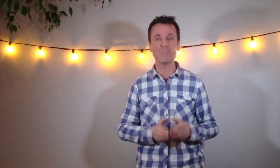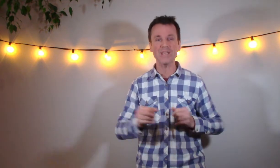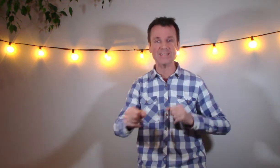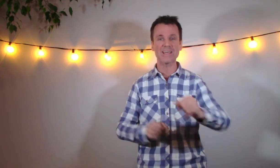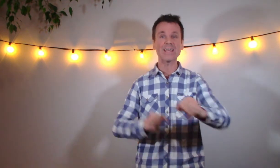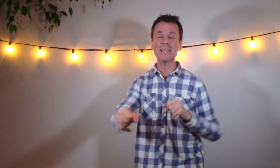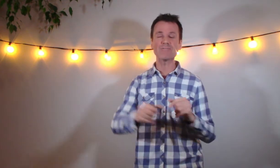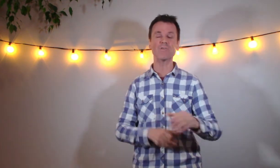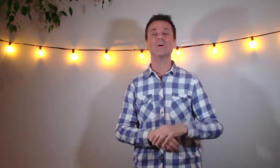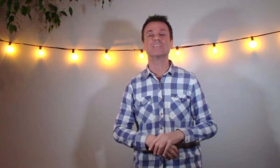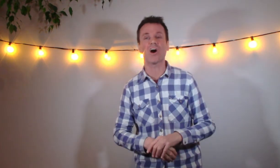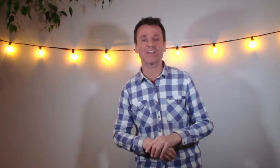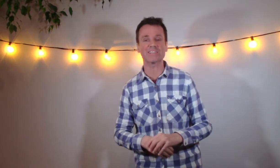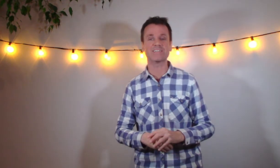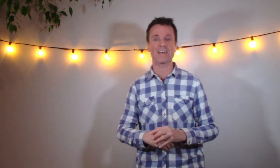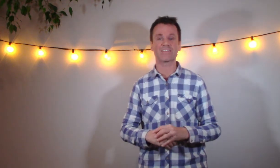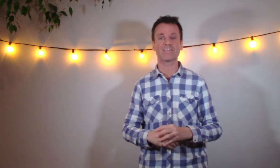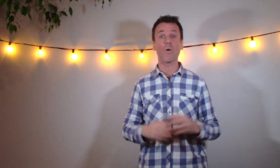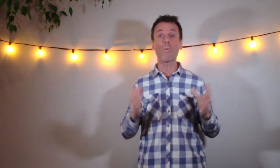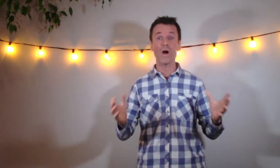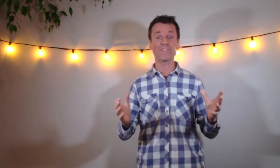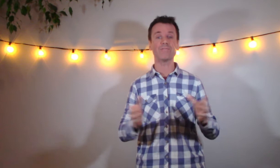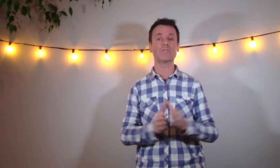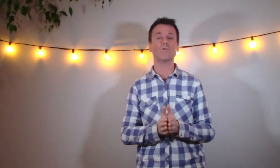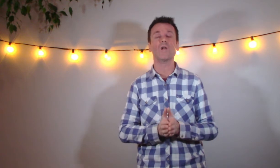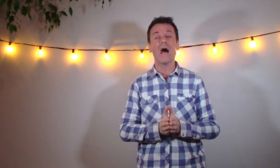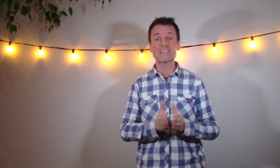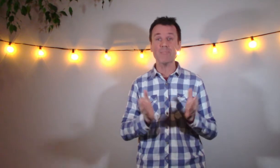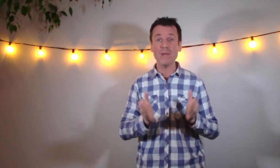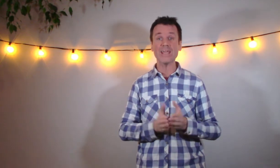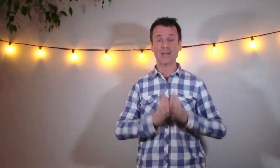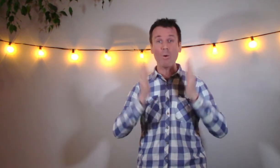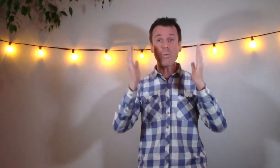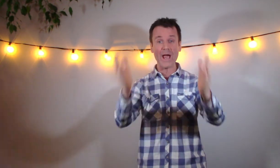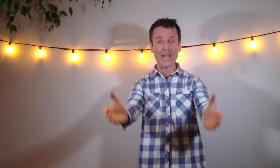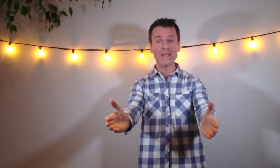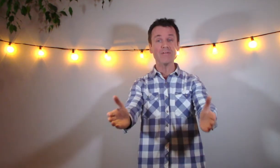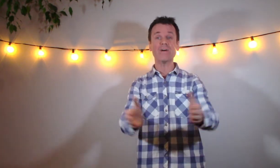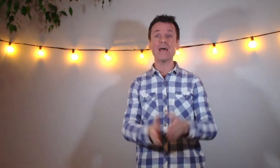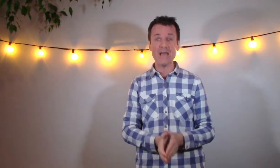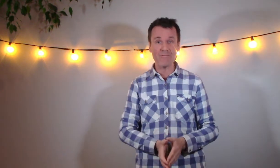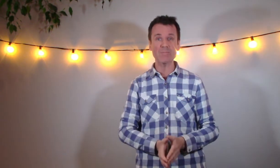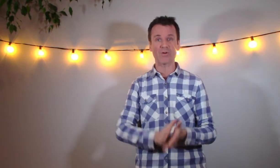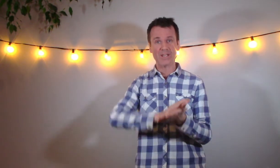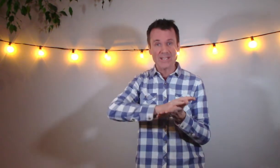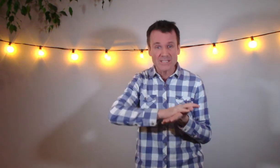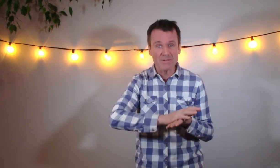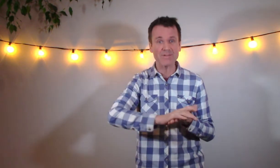beat evil, darkness and death once and for all, and to make a way for everybody to be